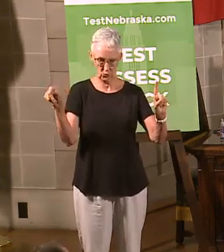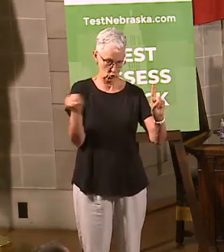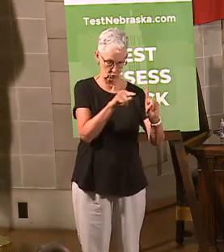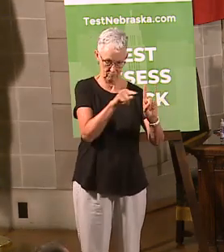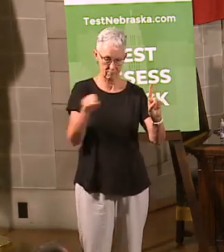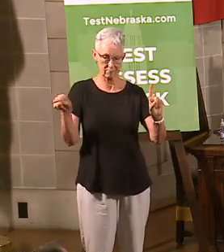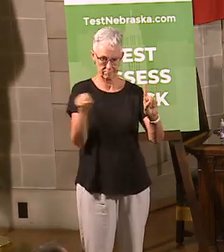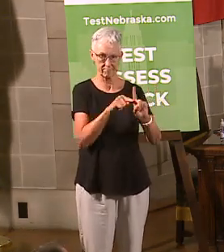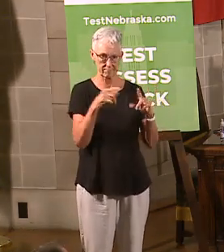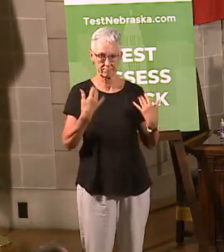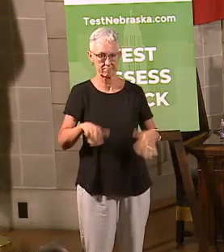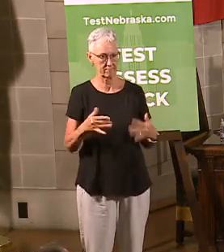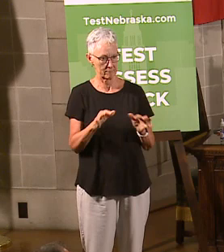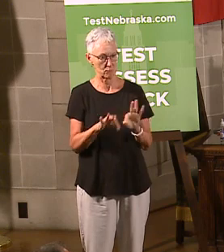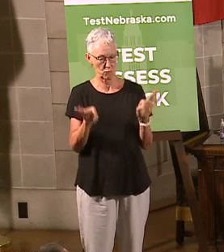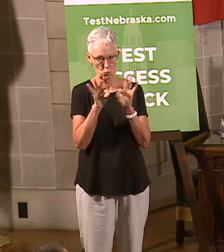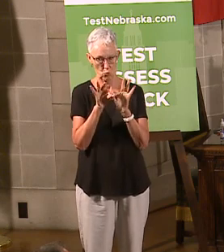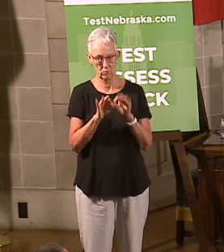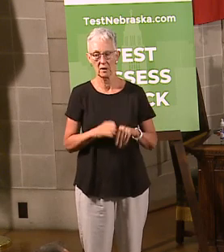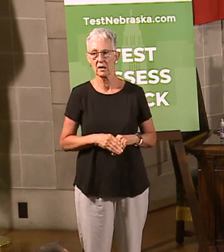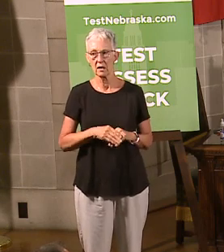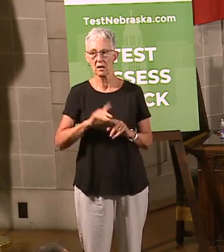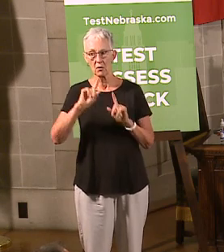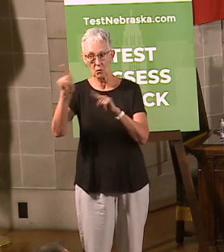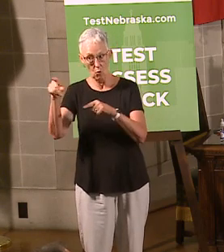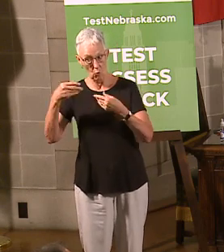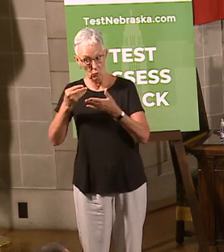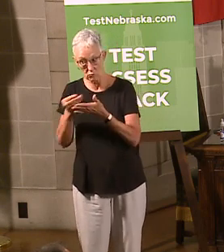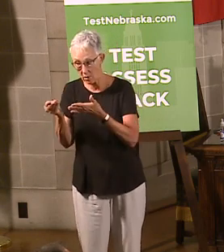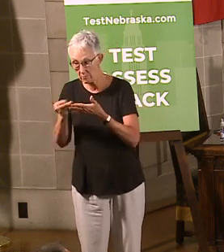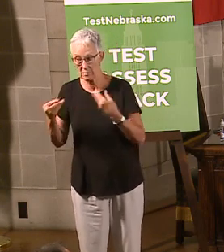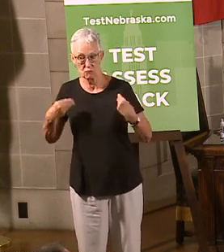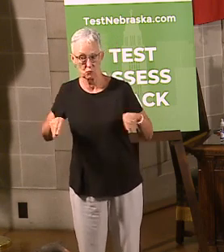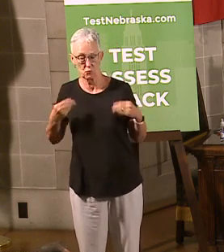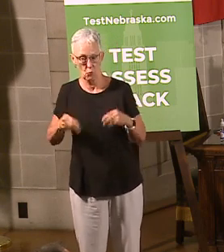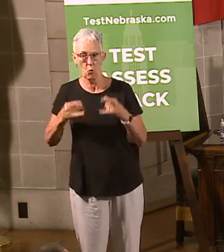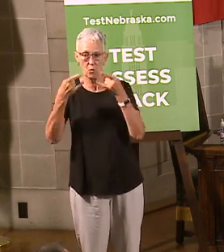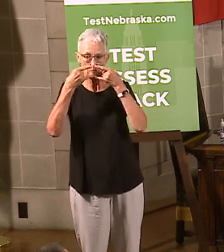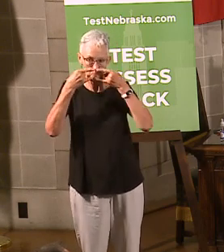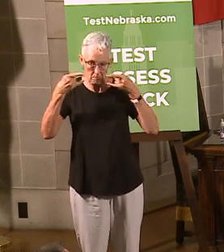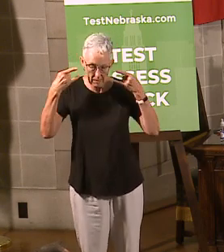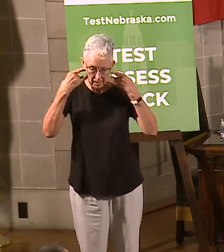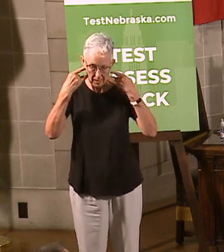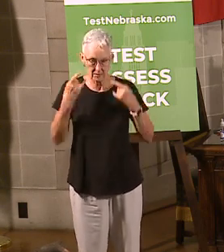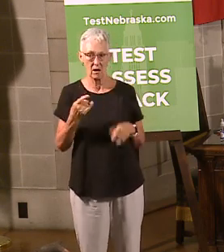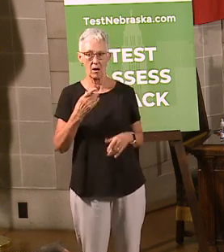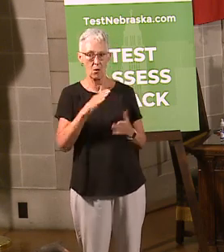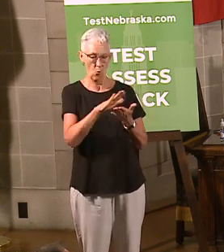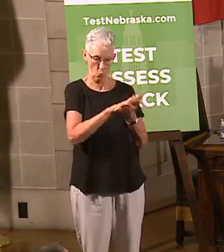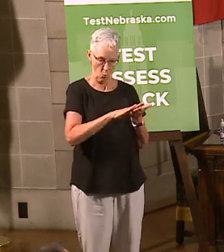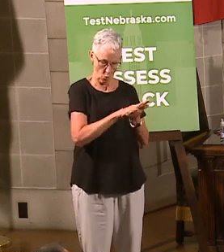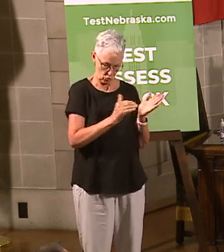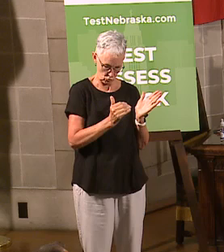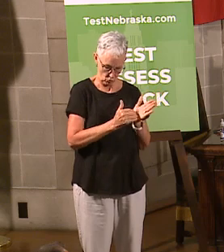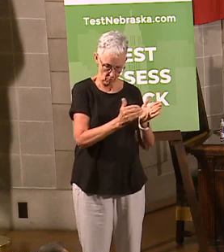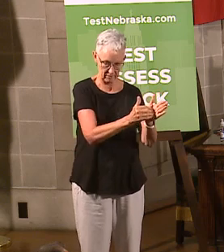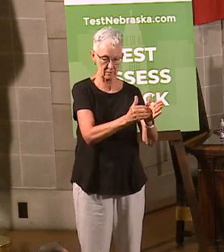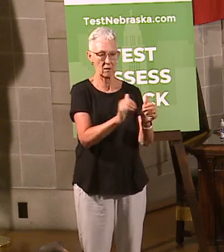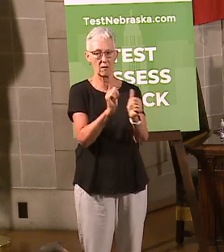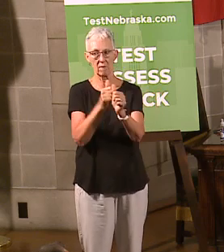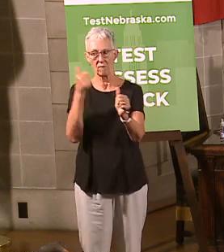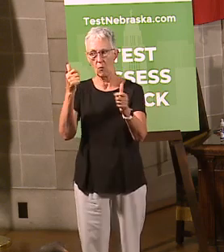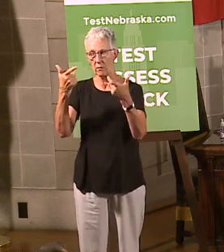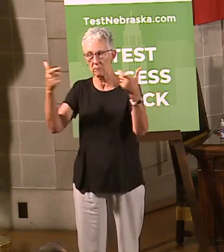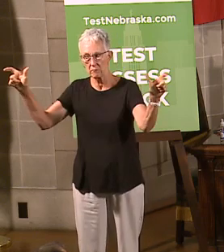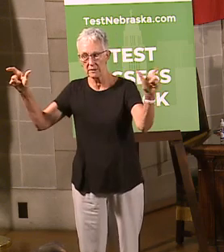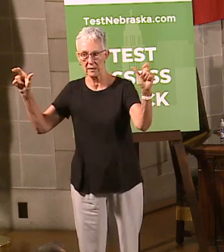you and other people. Wear a mask when you go to the store. Wash your hands often. Avoid large groups of people. These are all the types